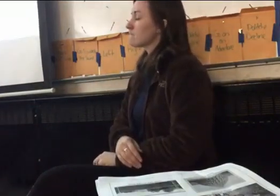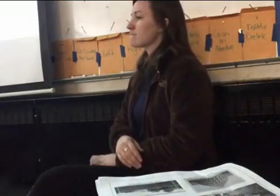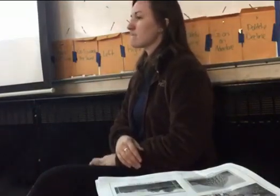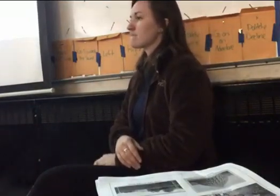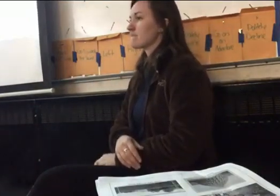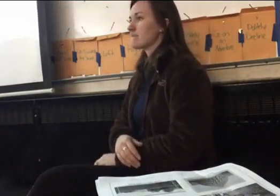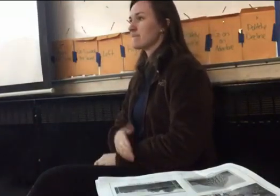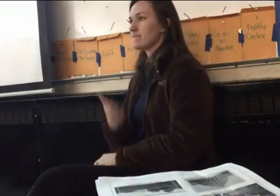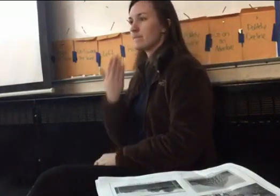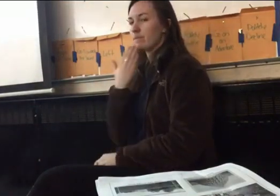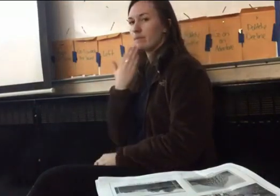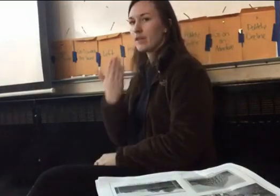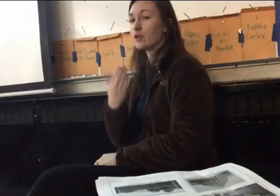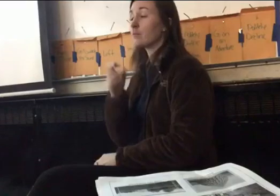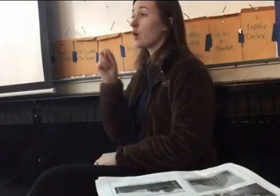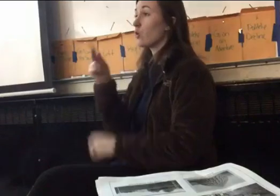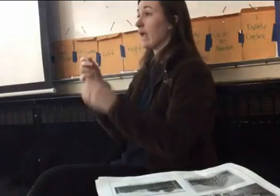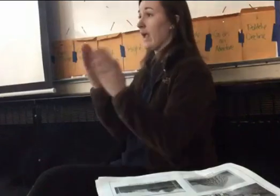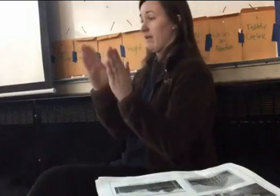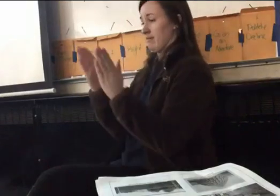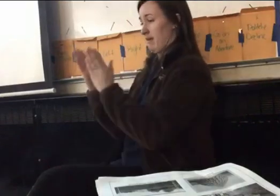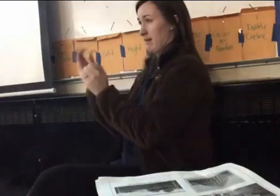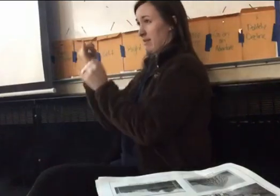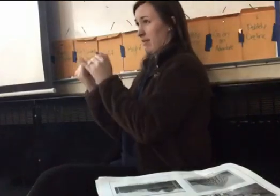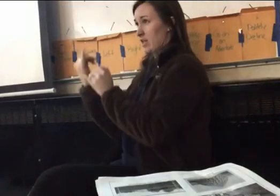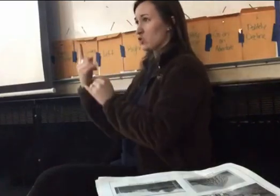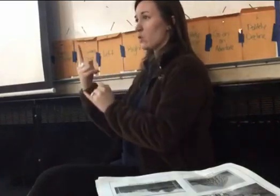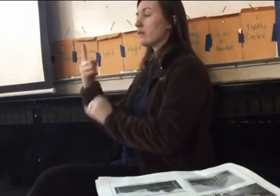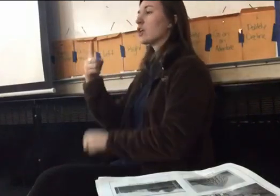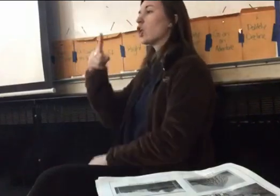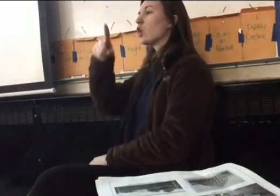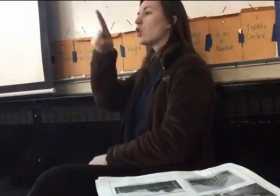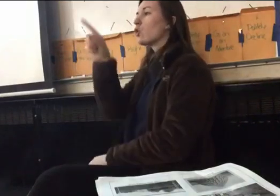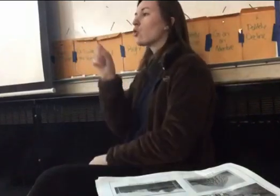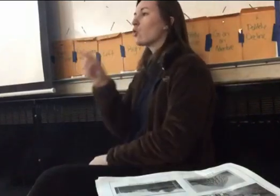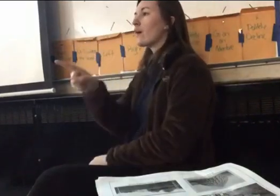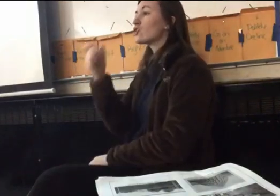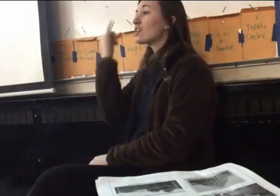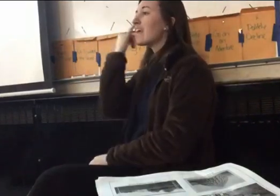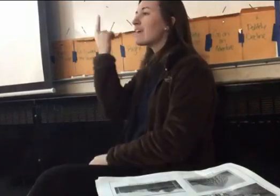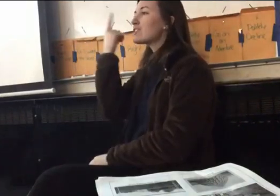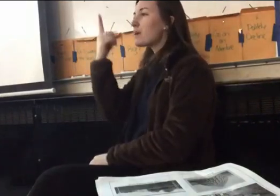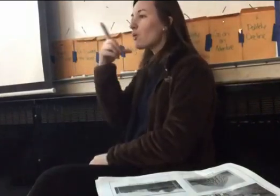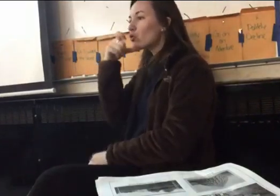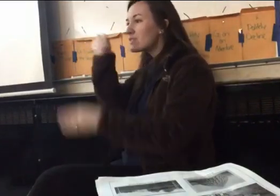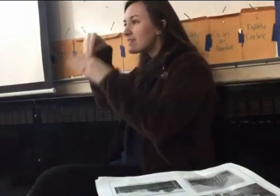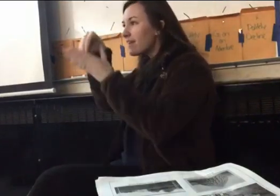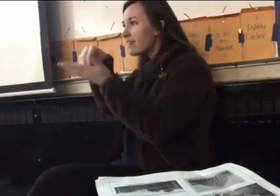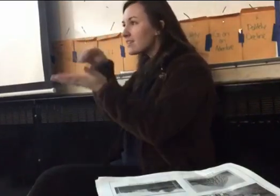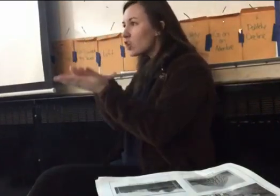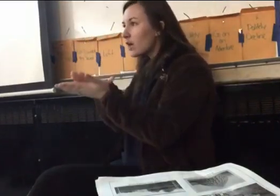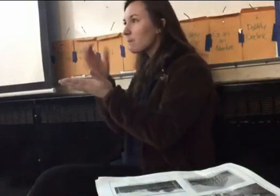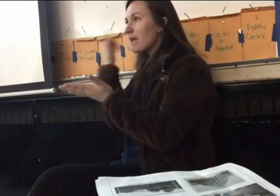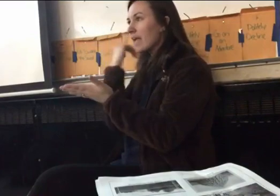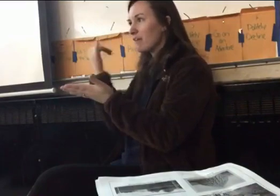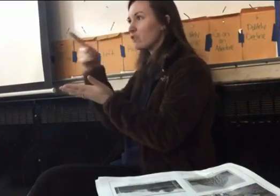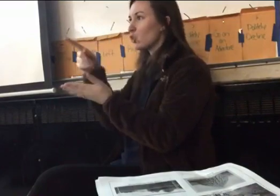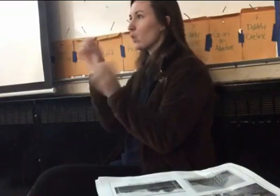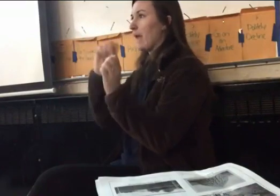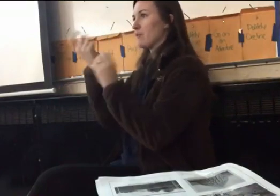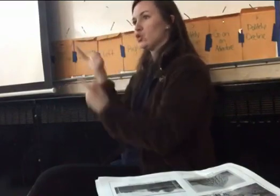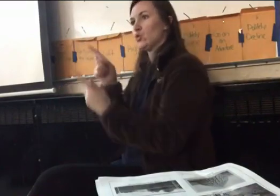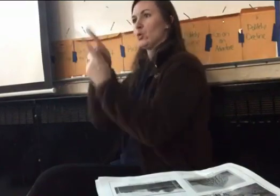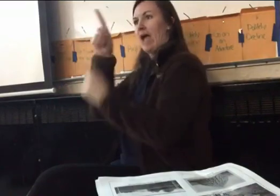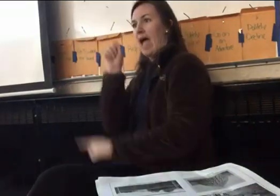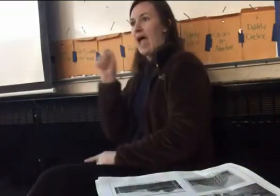Thank you. And the last one is if you were to question somebody in that document and ask them something, what would you ask?